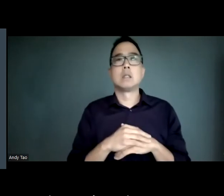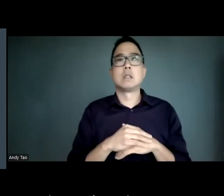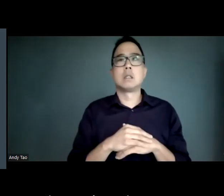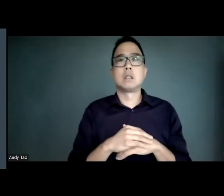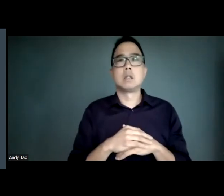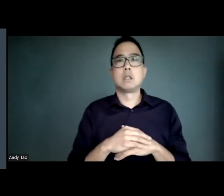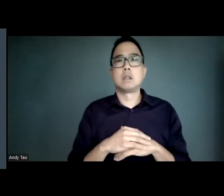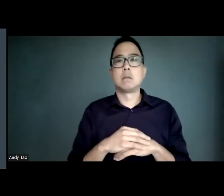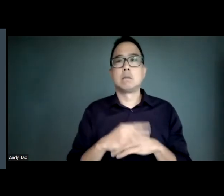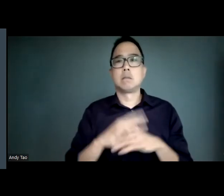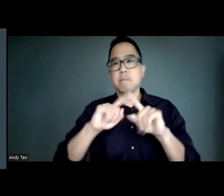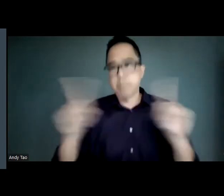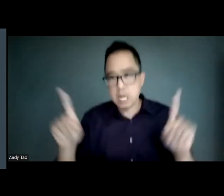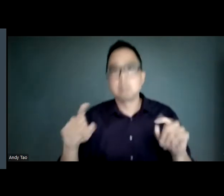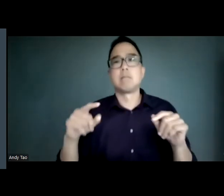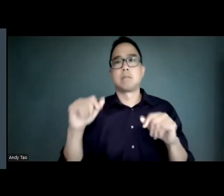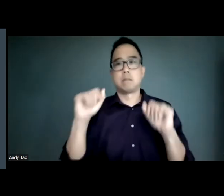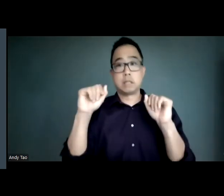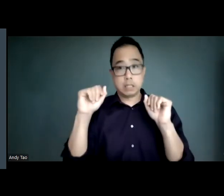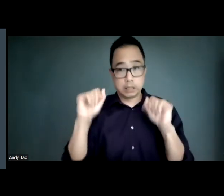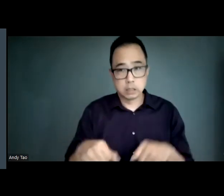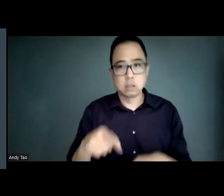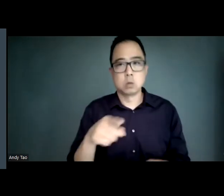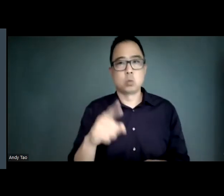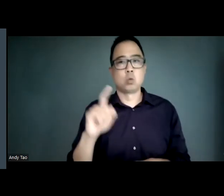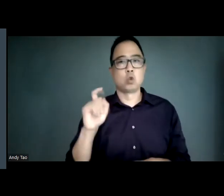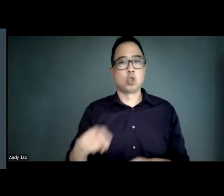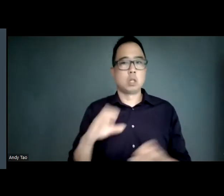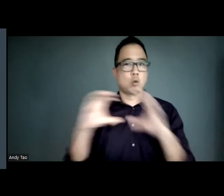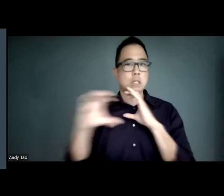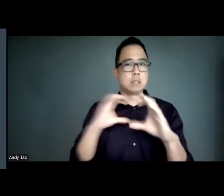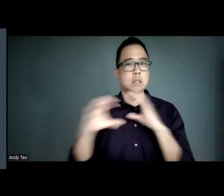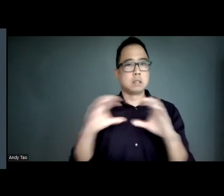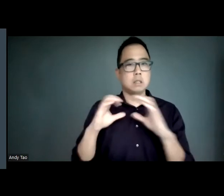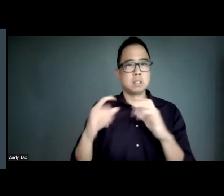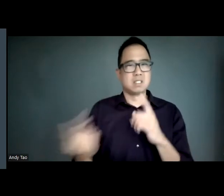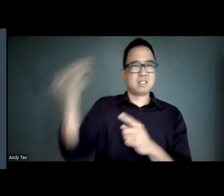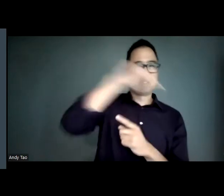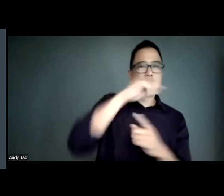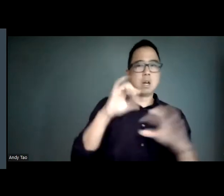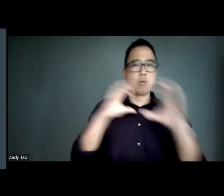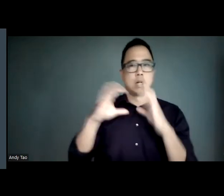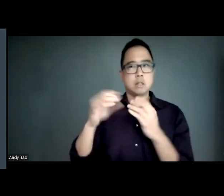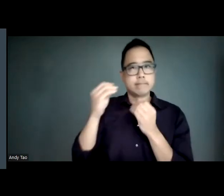Recognize that these emotions are normal. And at the same time,